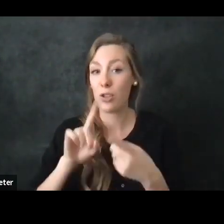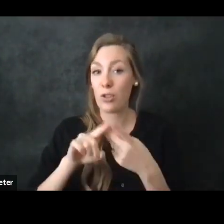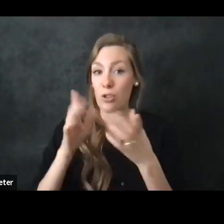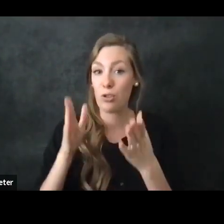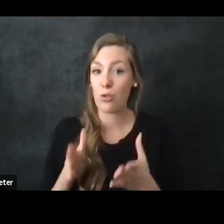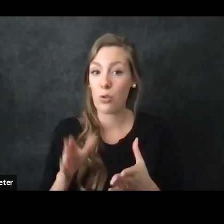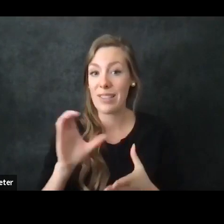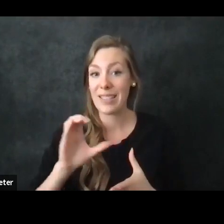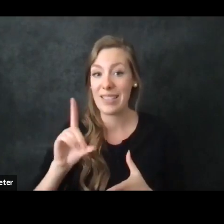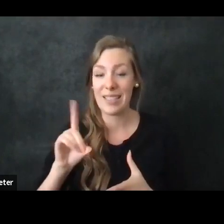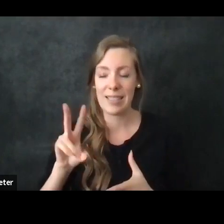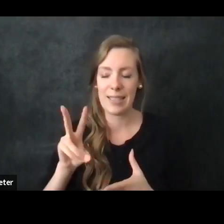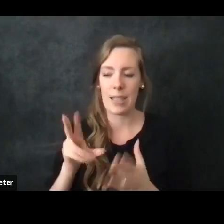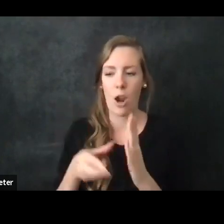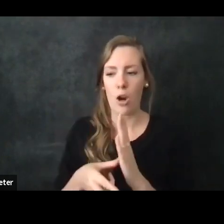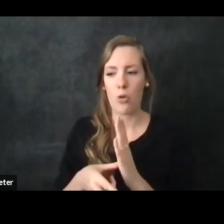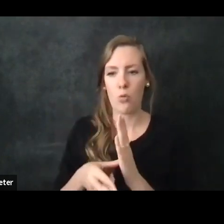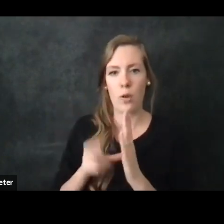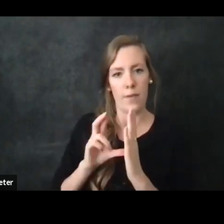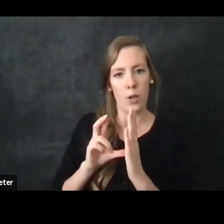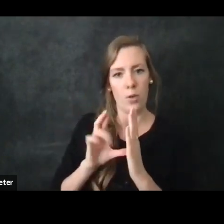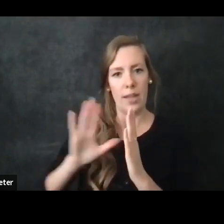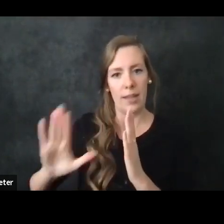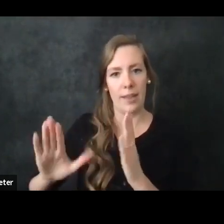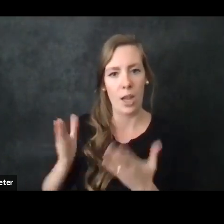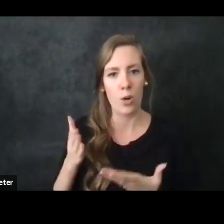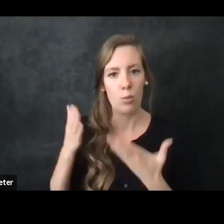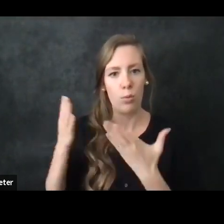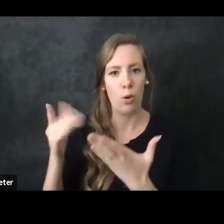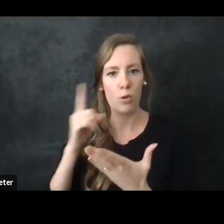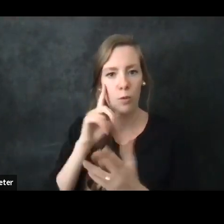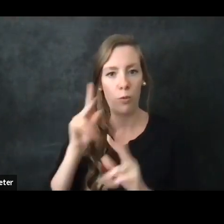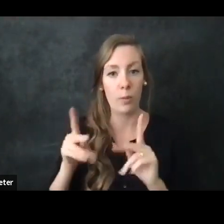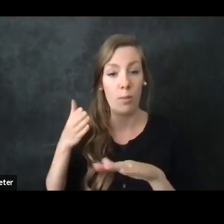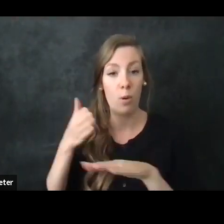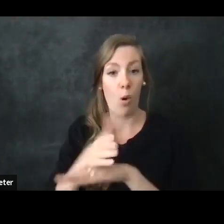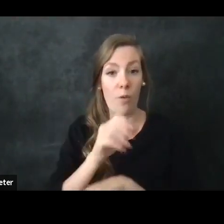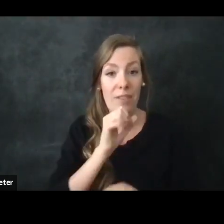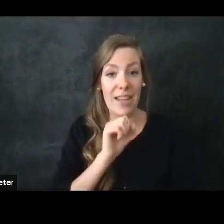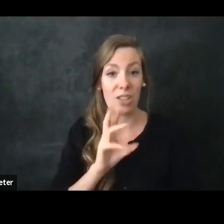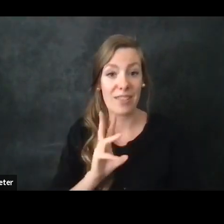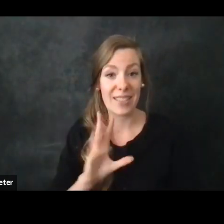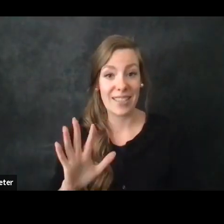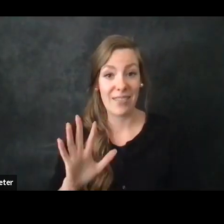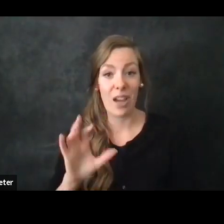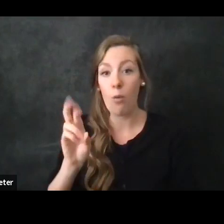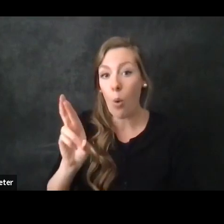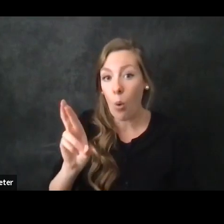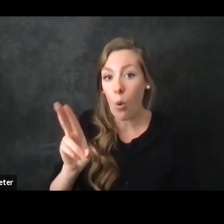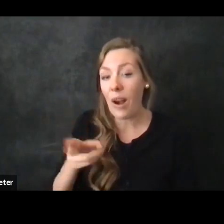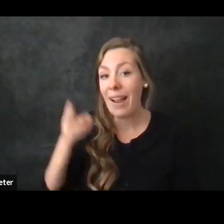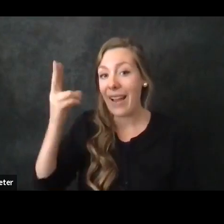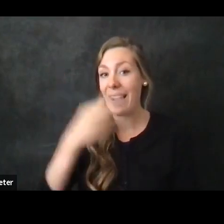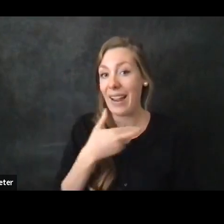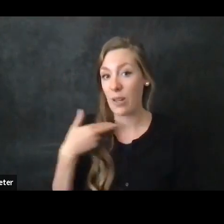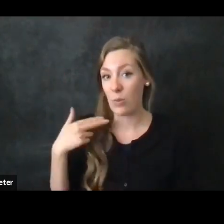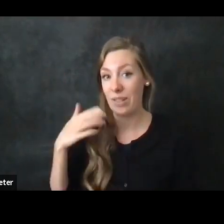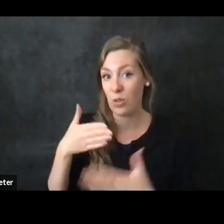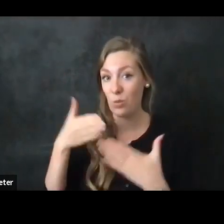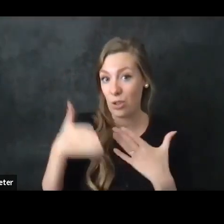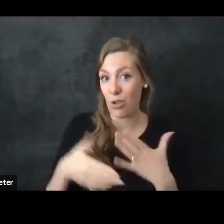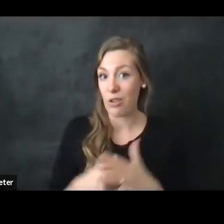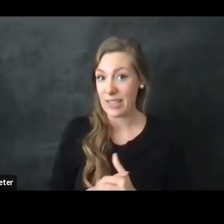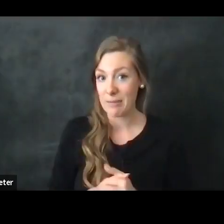reviewing the FDA's approval of a booster shot for people 65 and older, or those who are at high risk for COVID, for severe